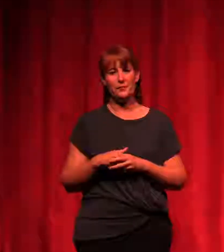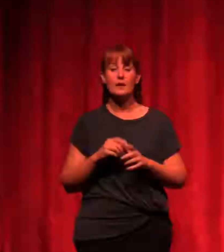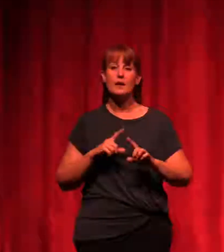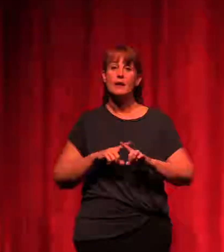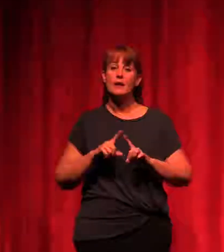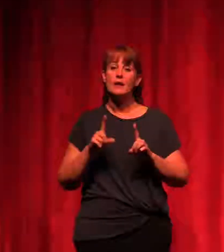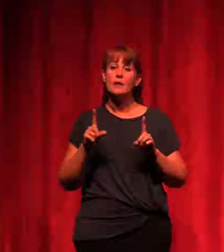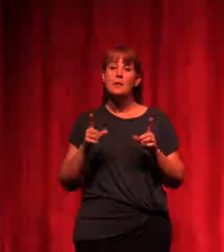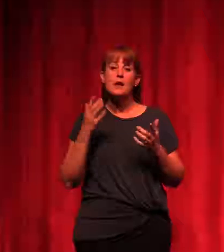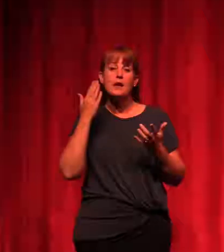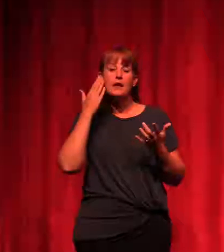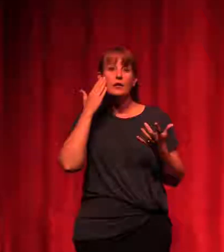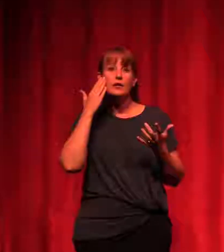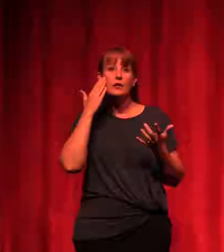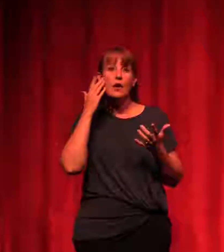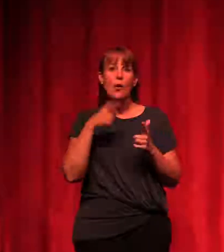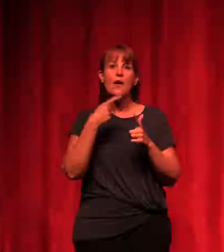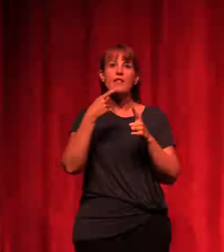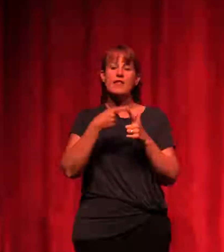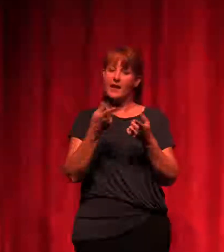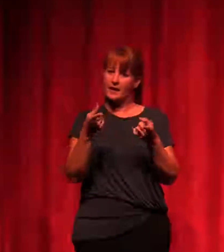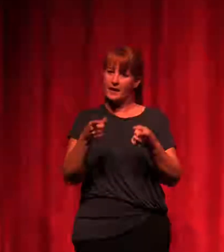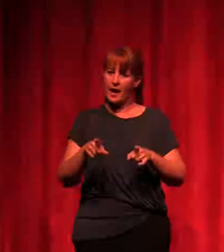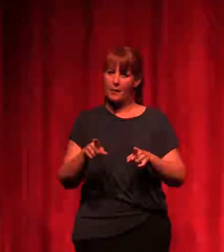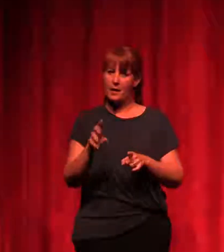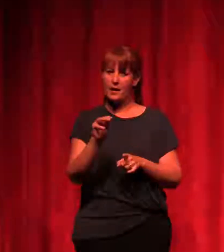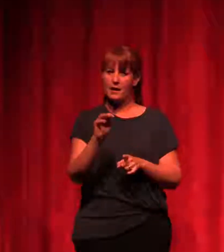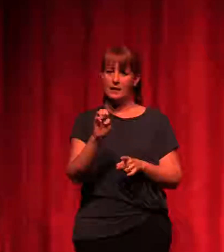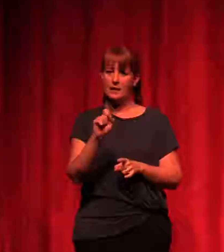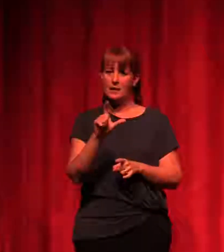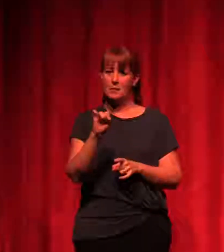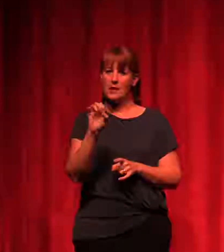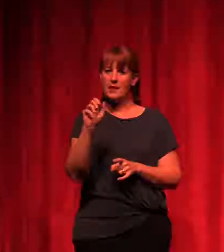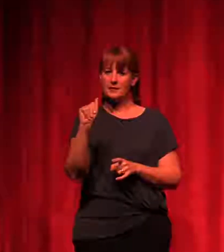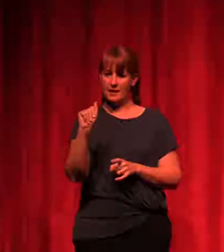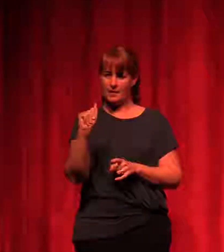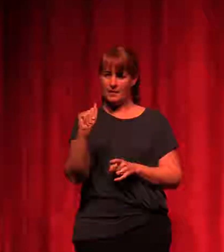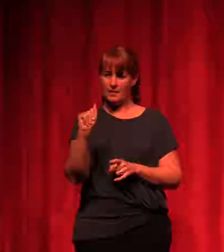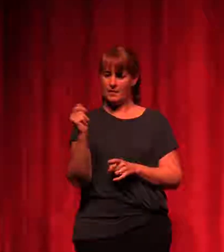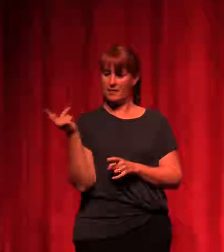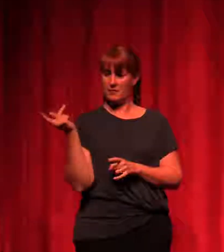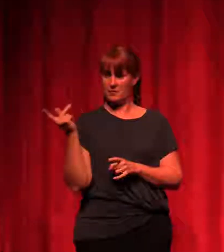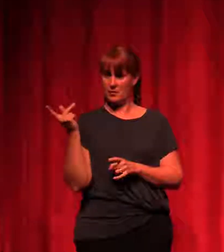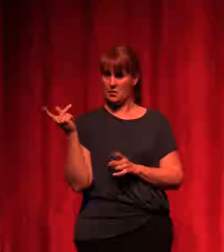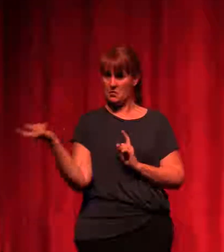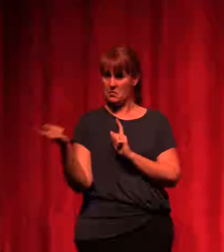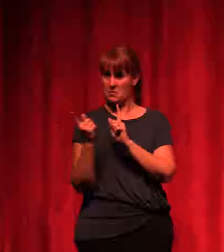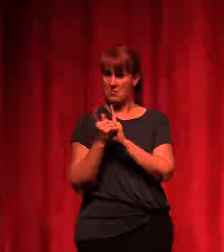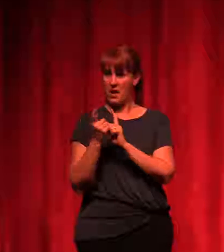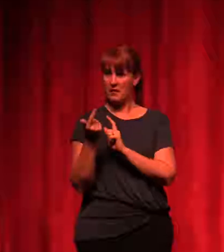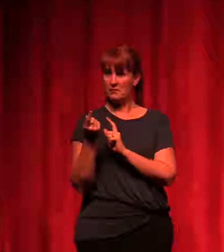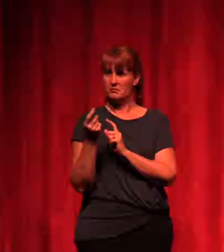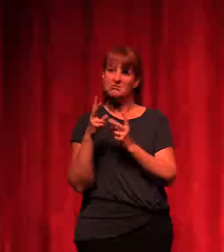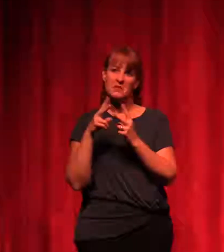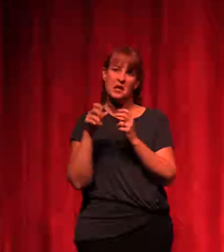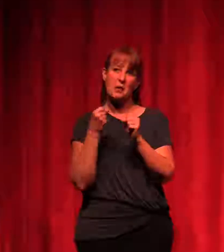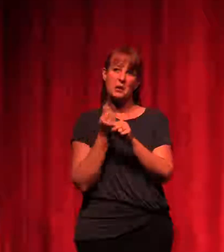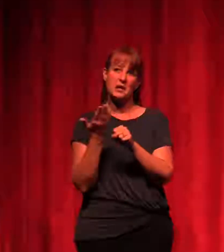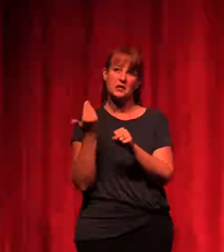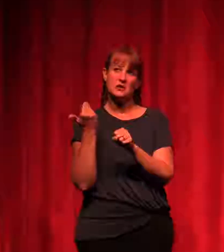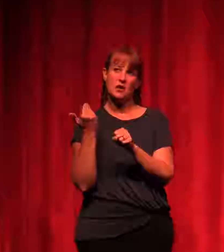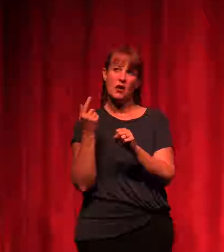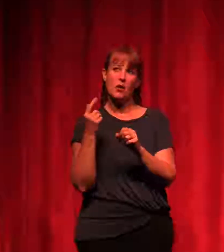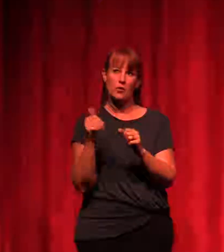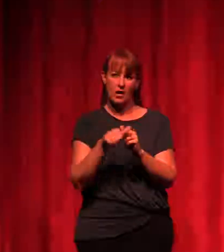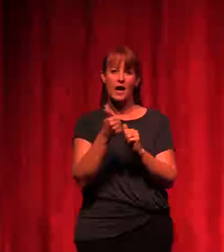But, then there's the case of Melissa. Melissa and I met a couple of years ago on